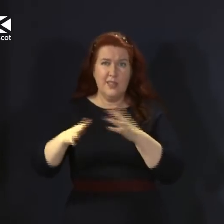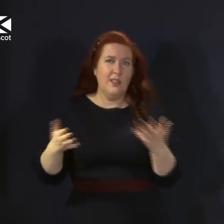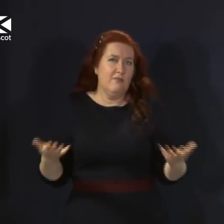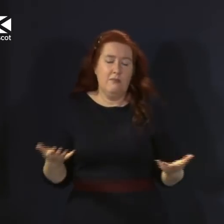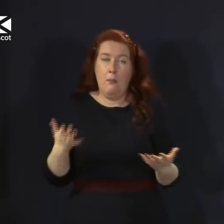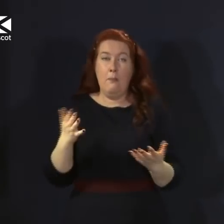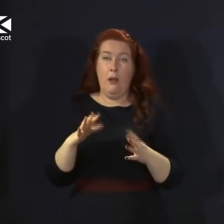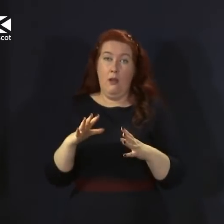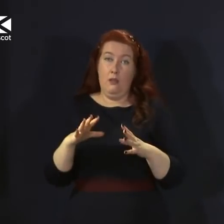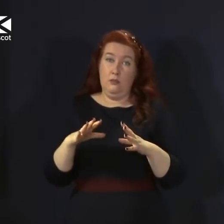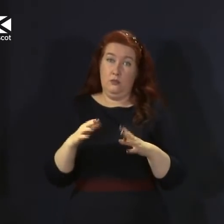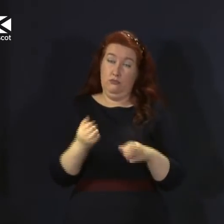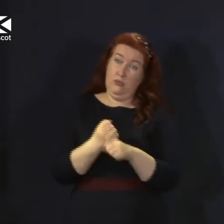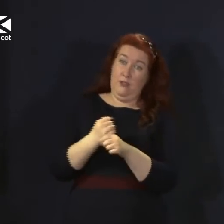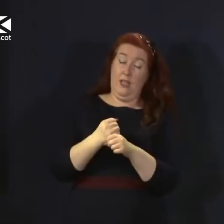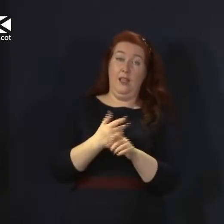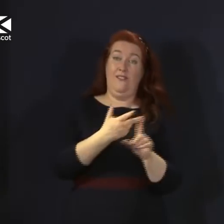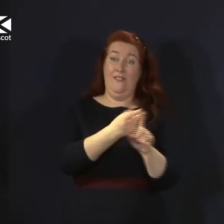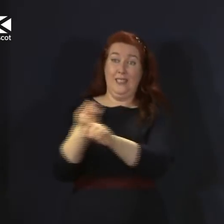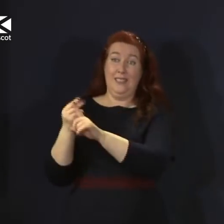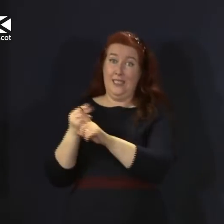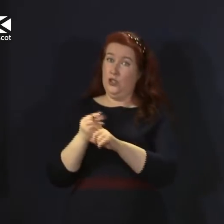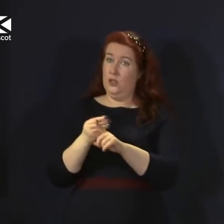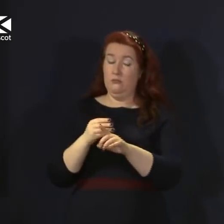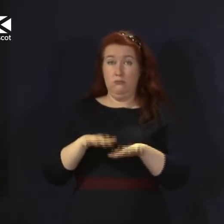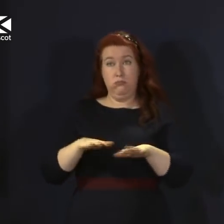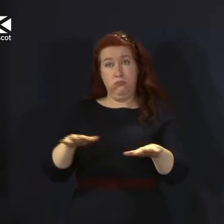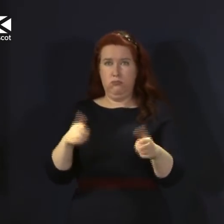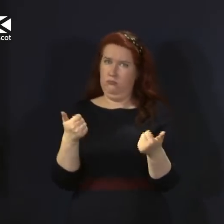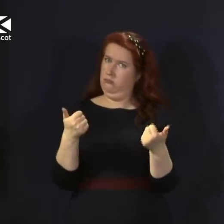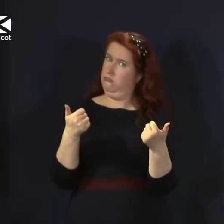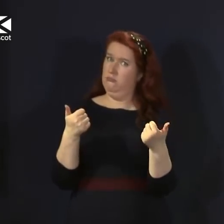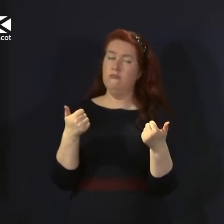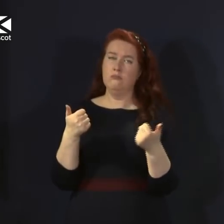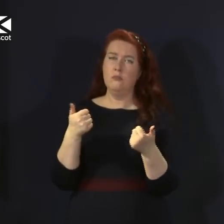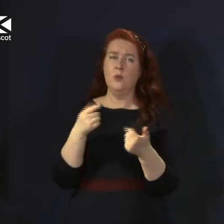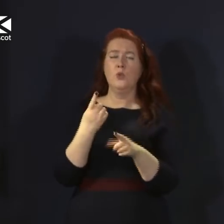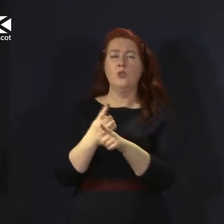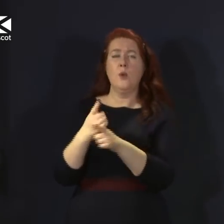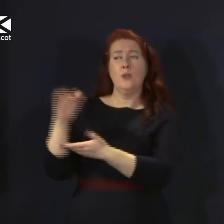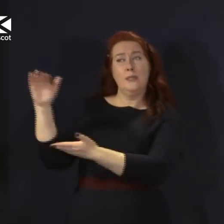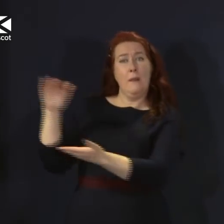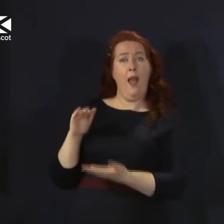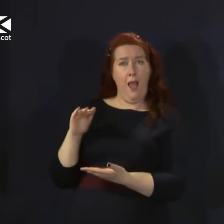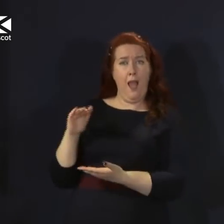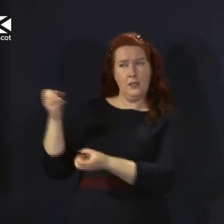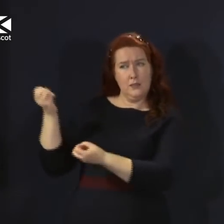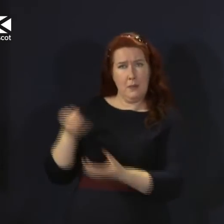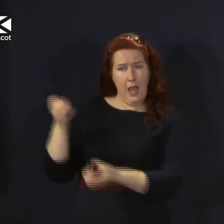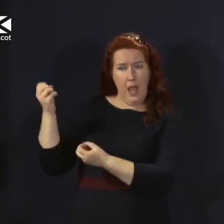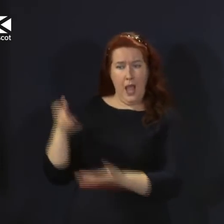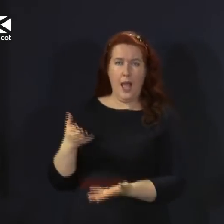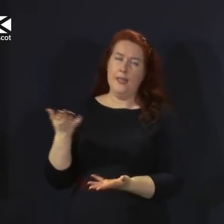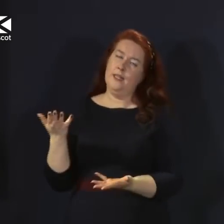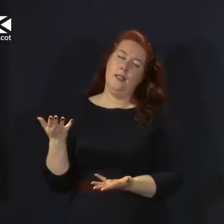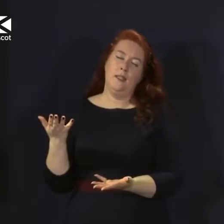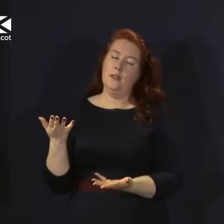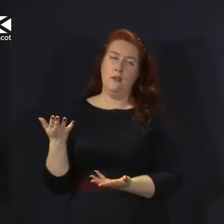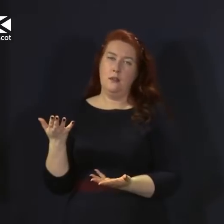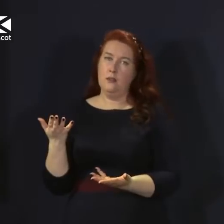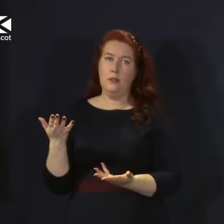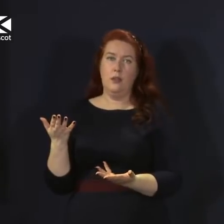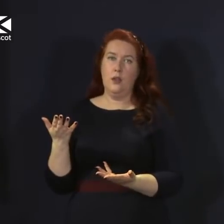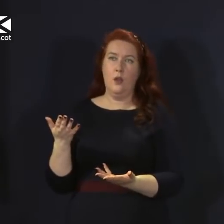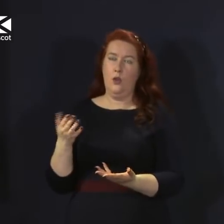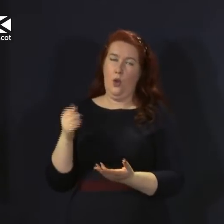the vaccination programme is going exactly as we would have expected. In terms of supply, you know, it has never been and never will be that we're not using